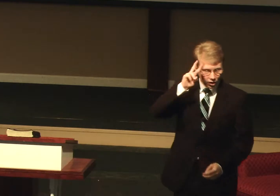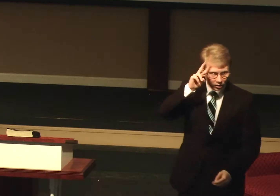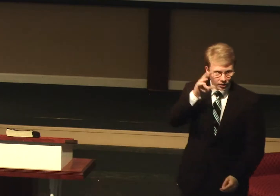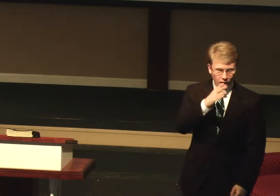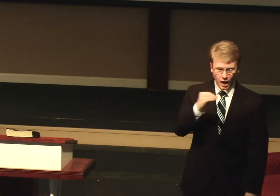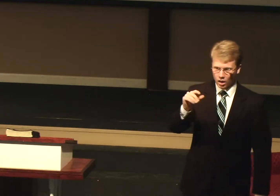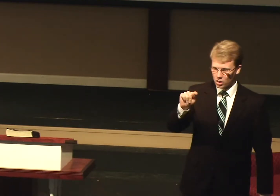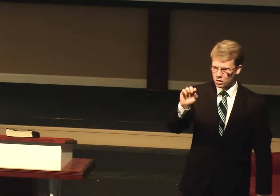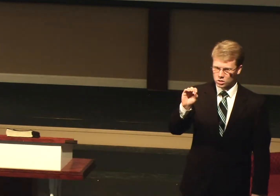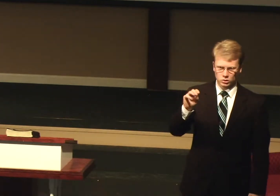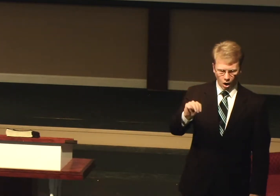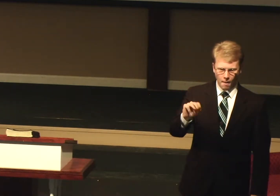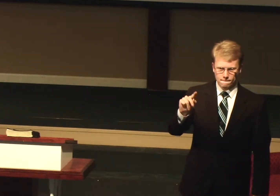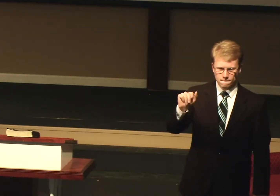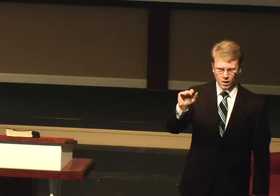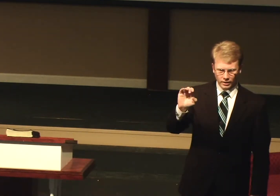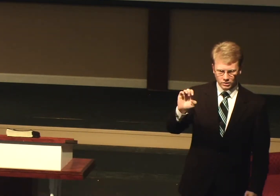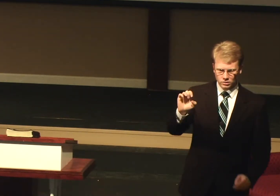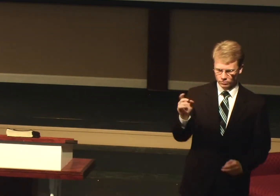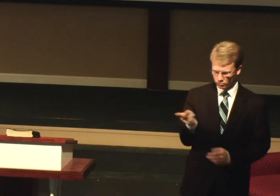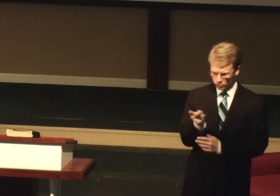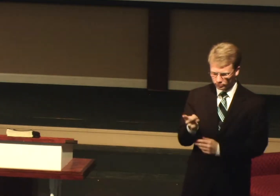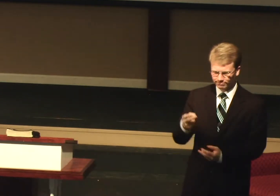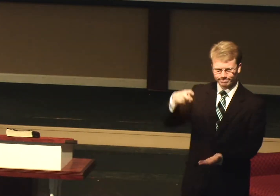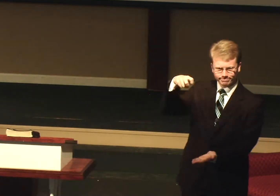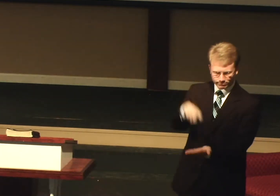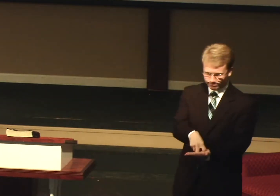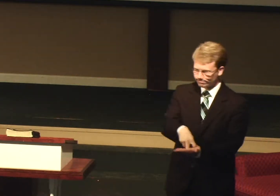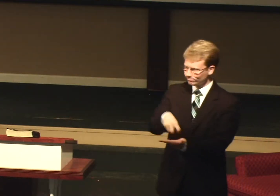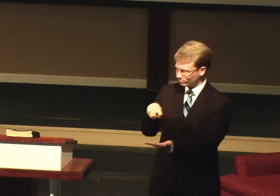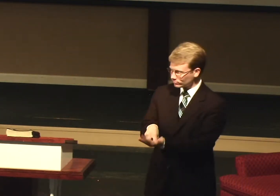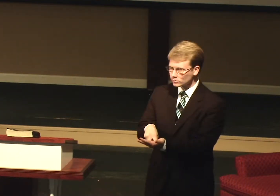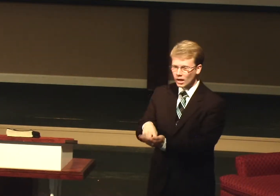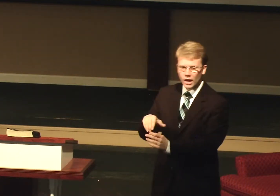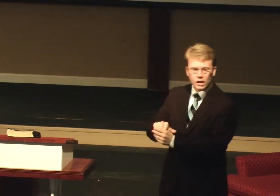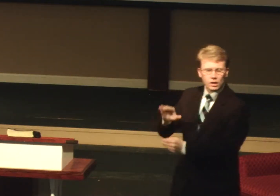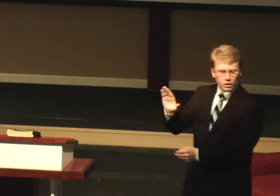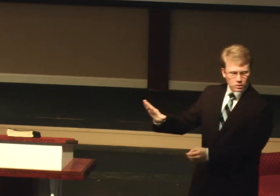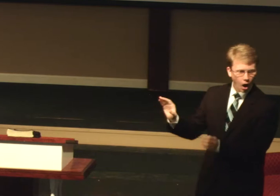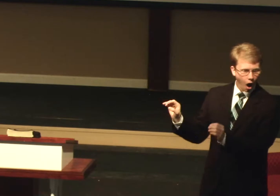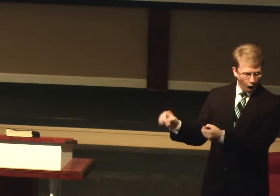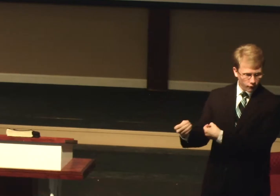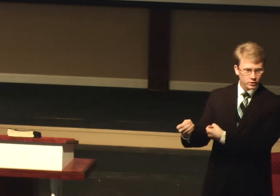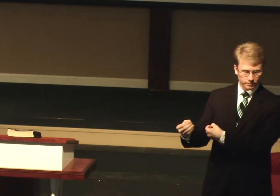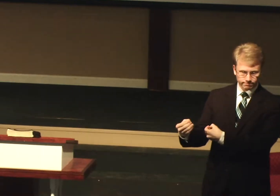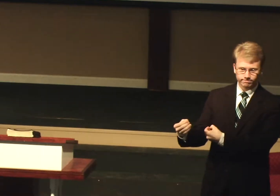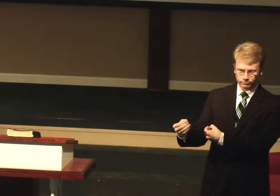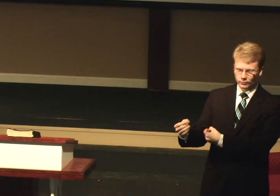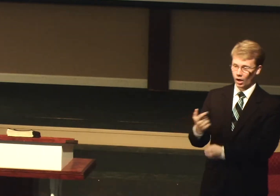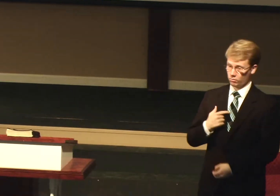And so that's what Vernon did. Vernon and Brother Pace got on their knees right there in the